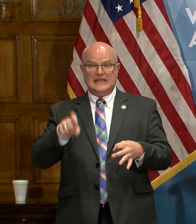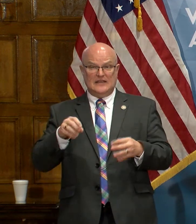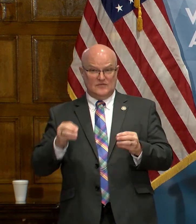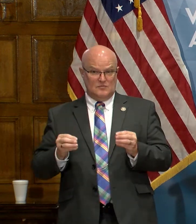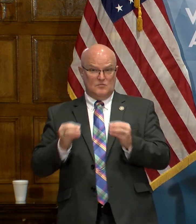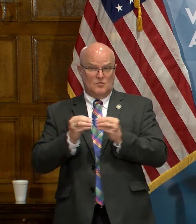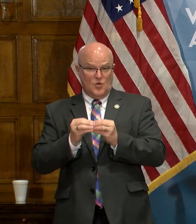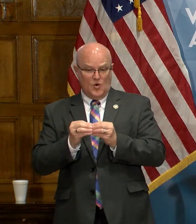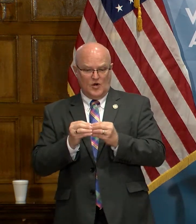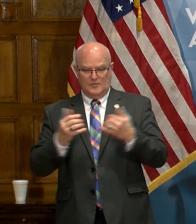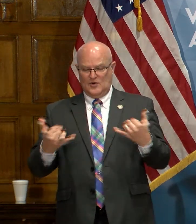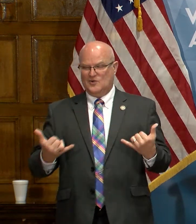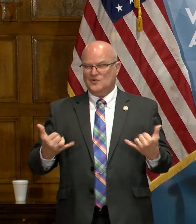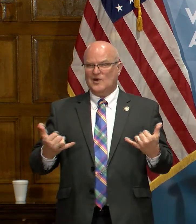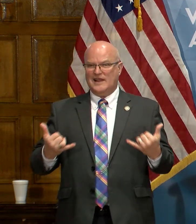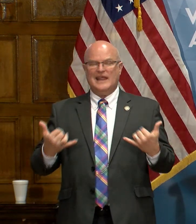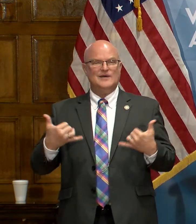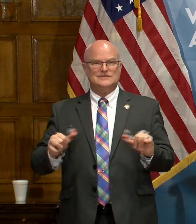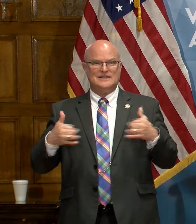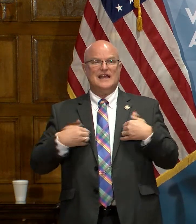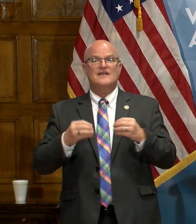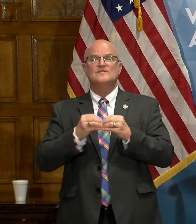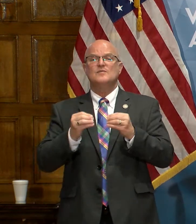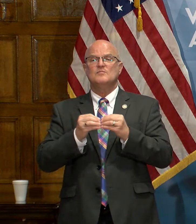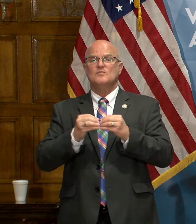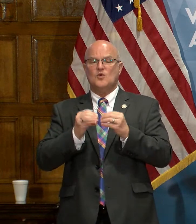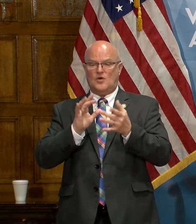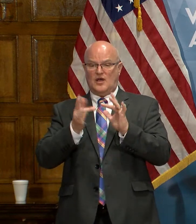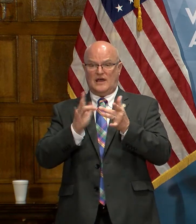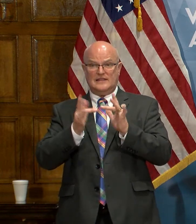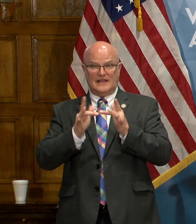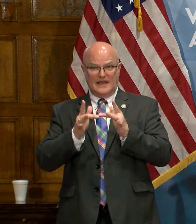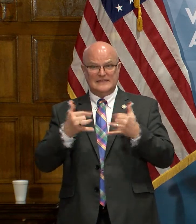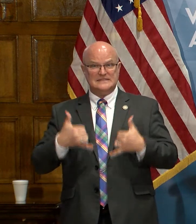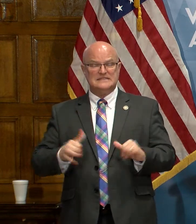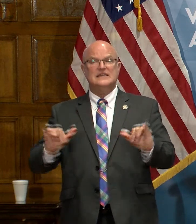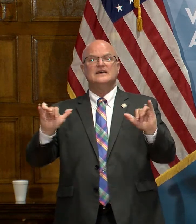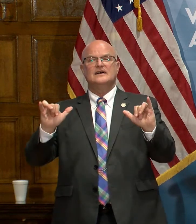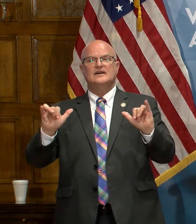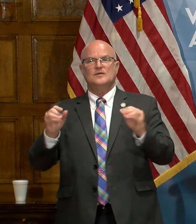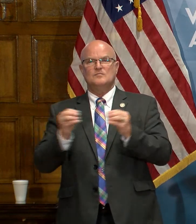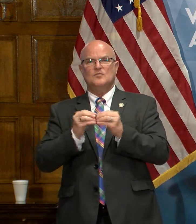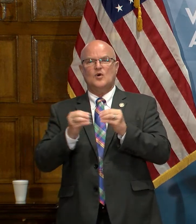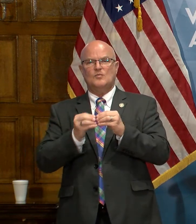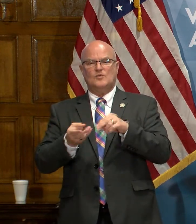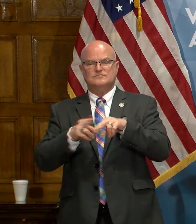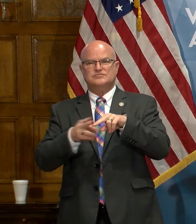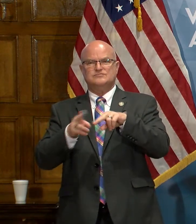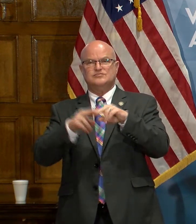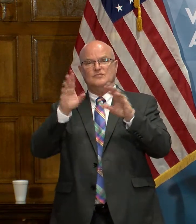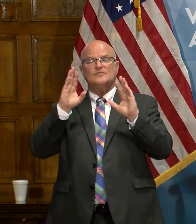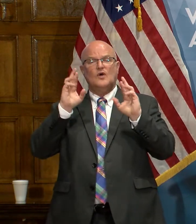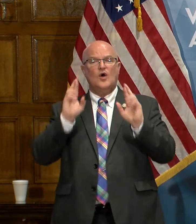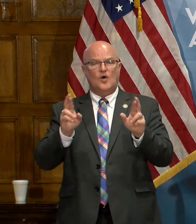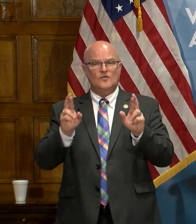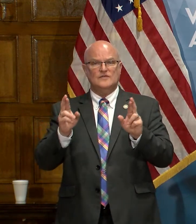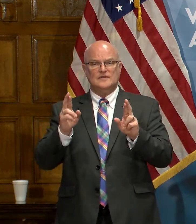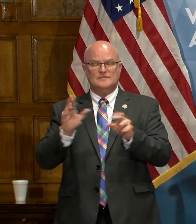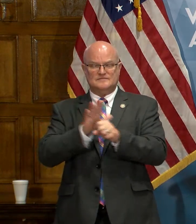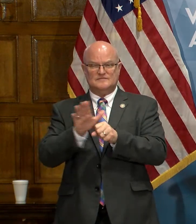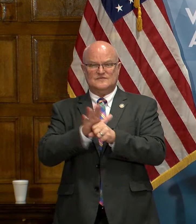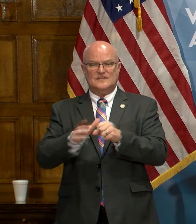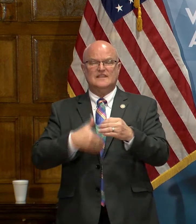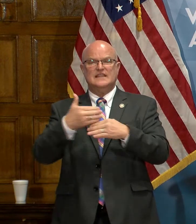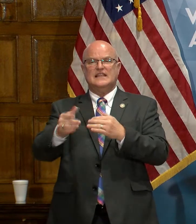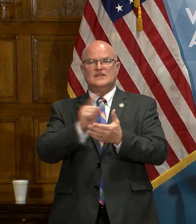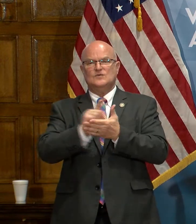done. But at this point, we still have more coming online, and I'm hopeful that it will be sufficient over